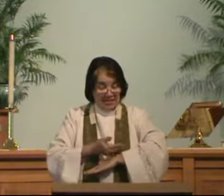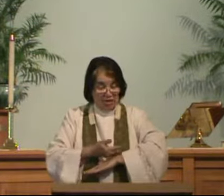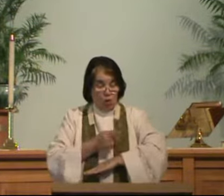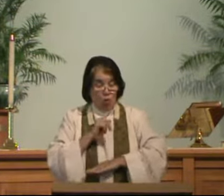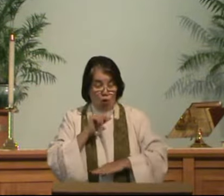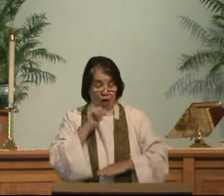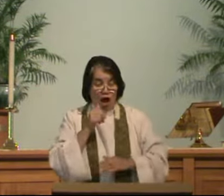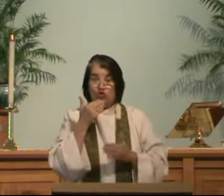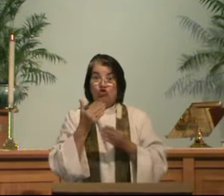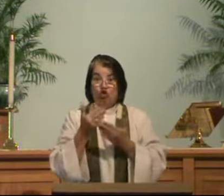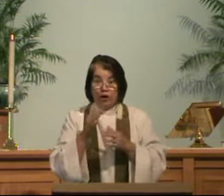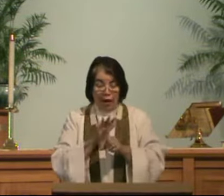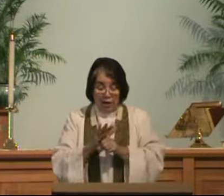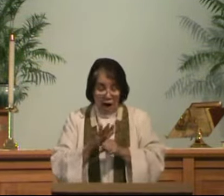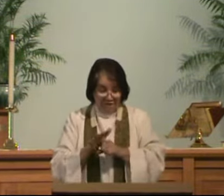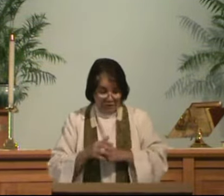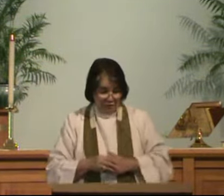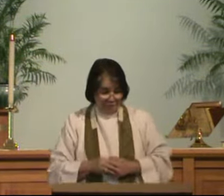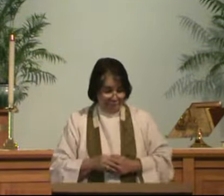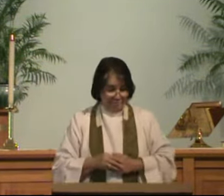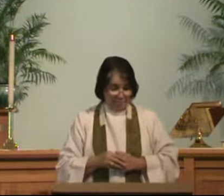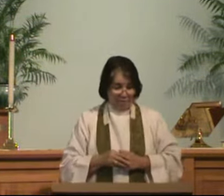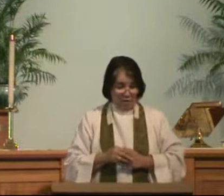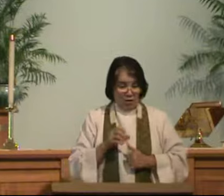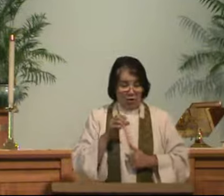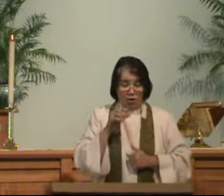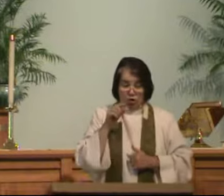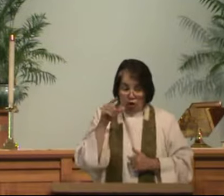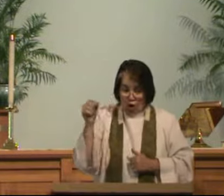guests were not good enough. Go